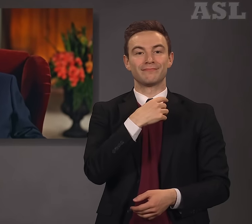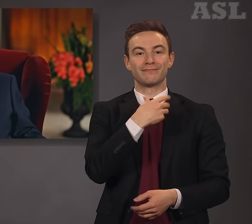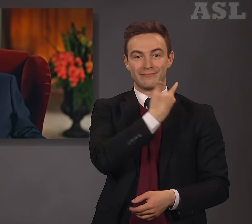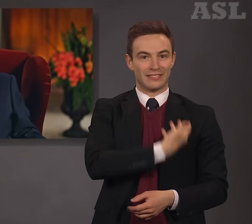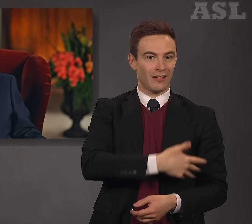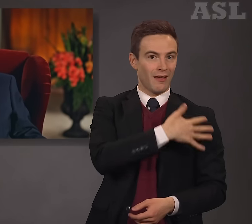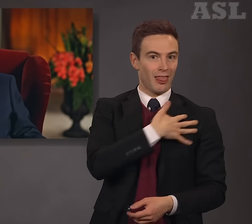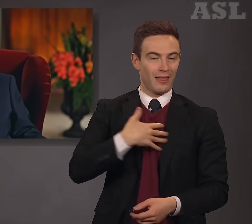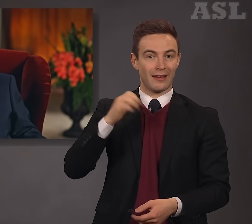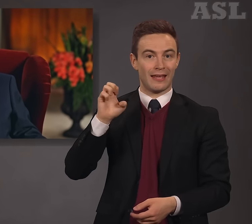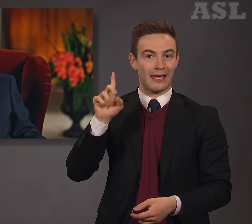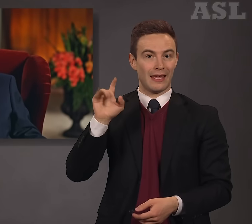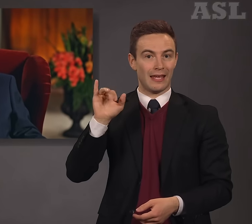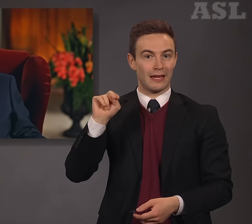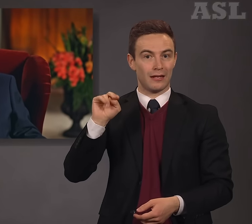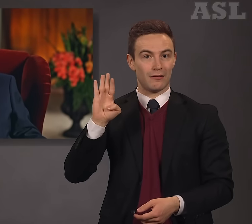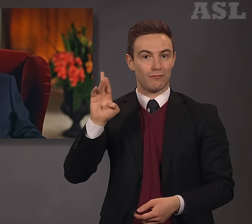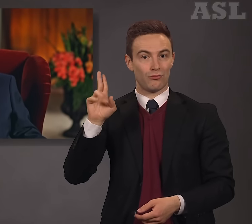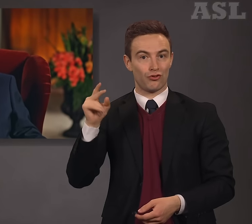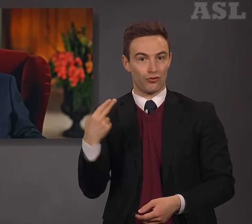Edinburgh, Scotland;